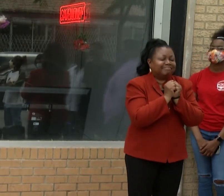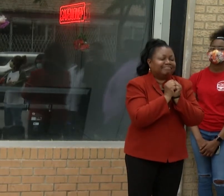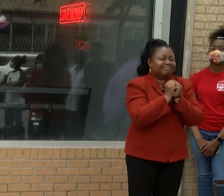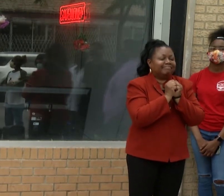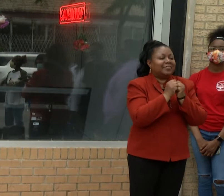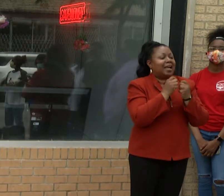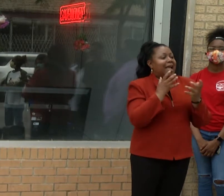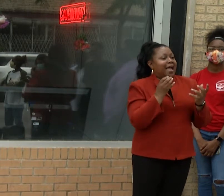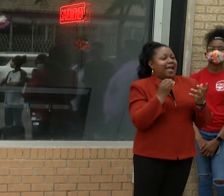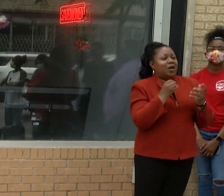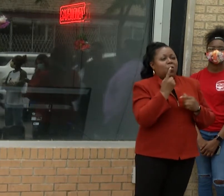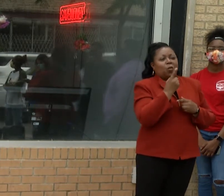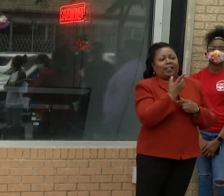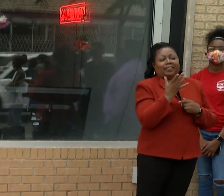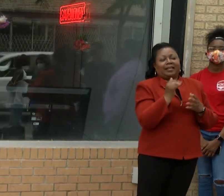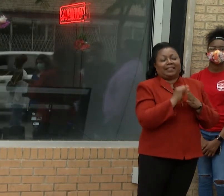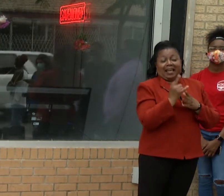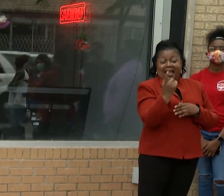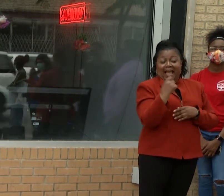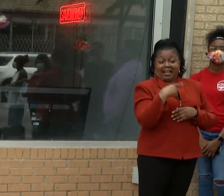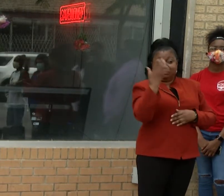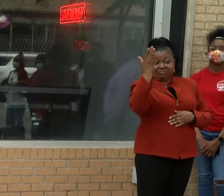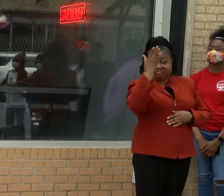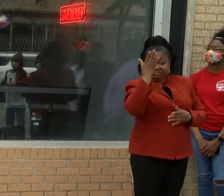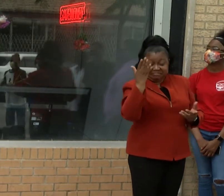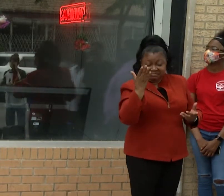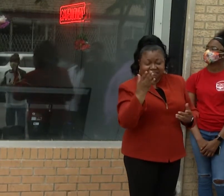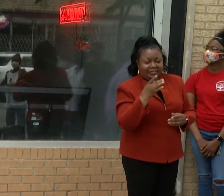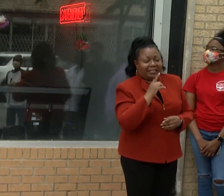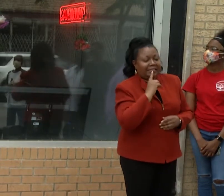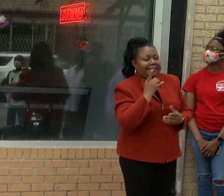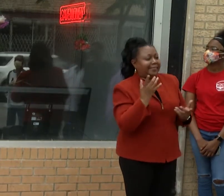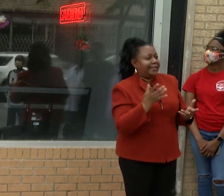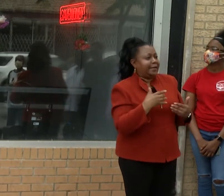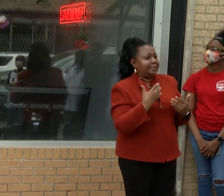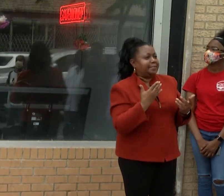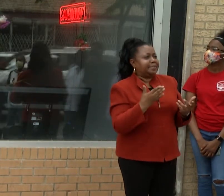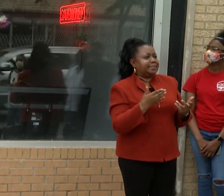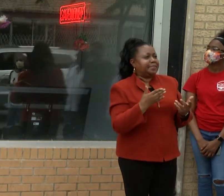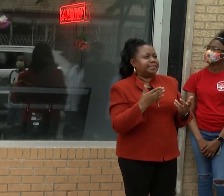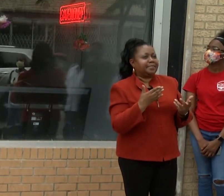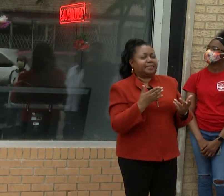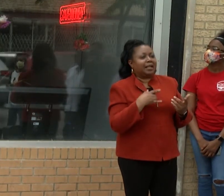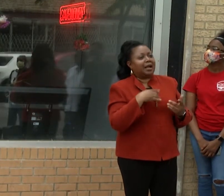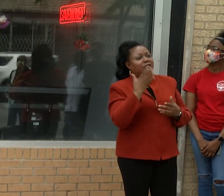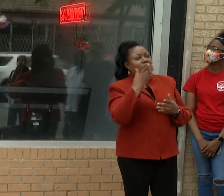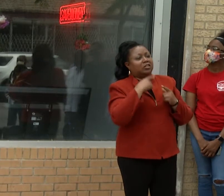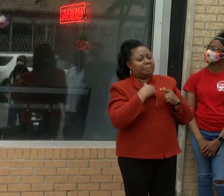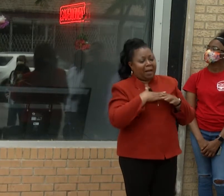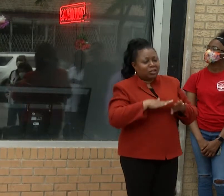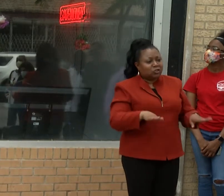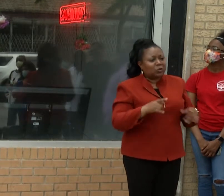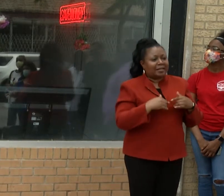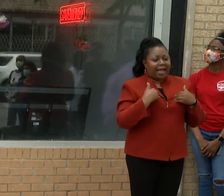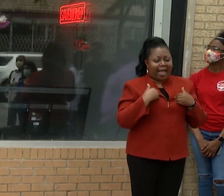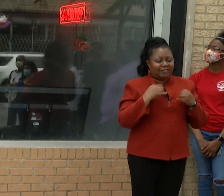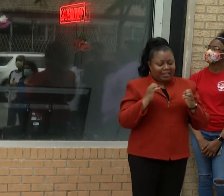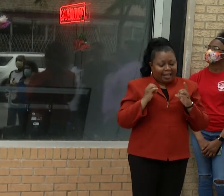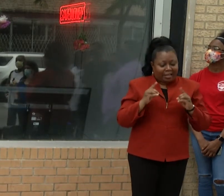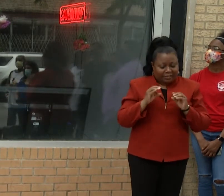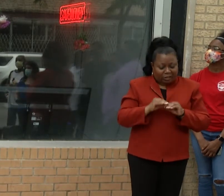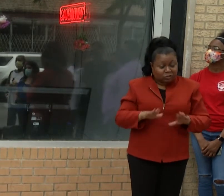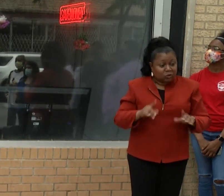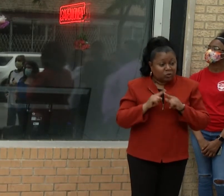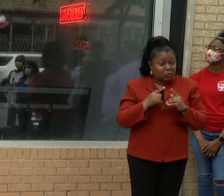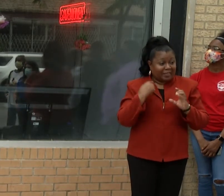And one of the things that they asked me to speak about is, you know, talking to my children and having to educate them